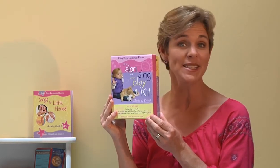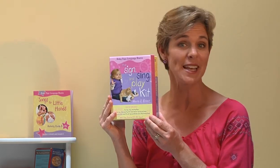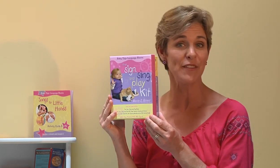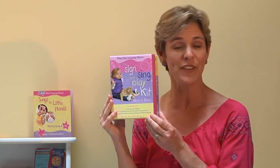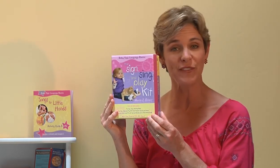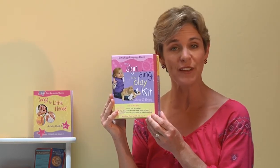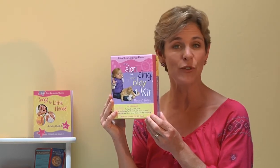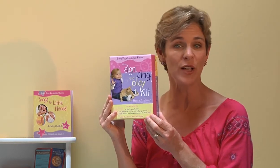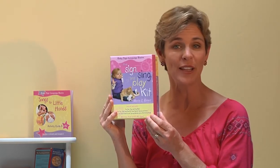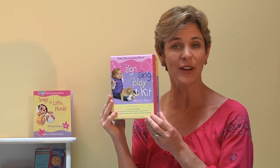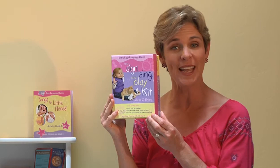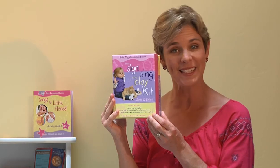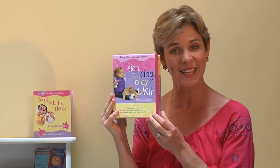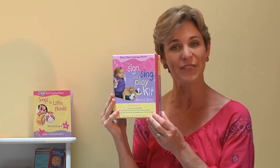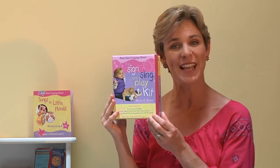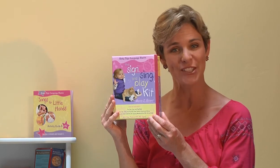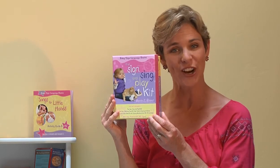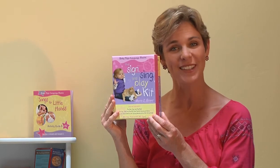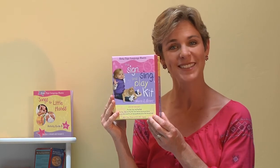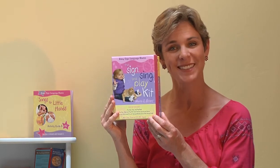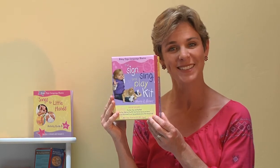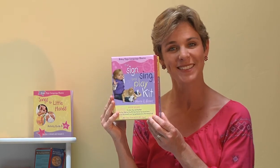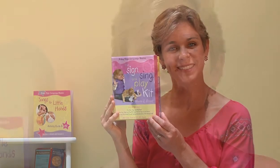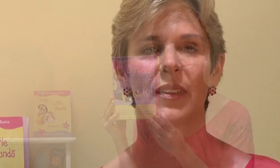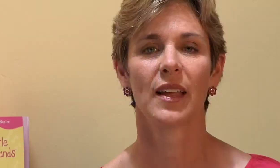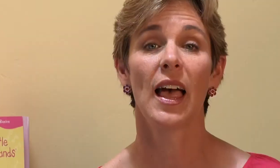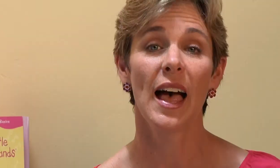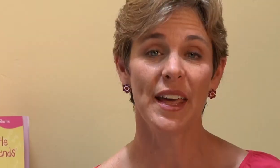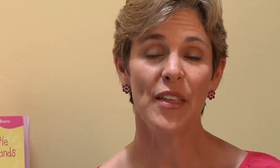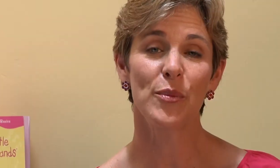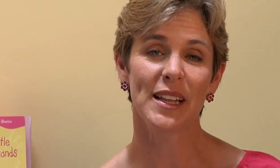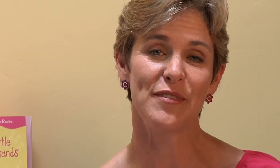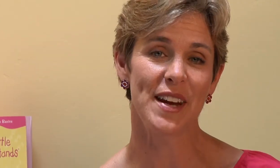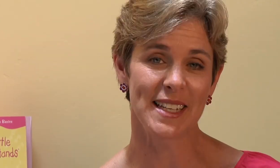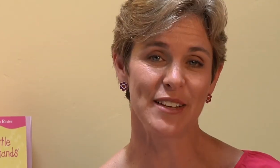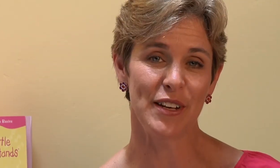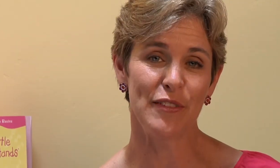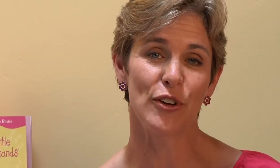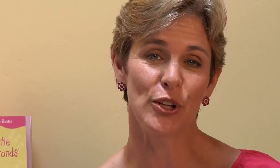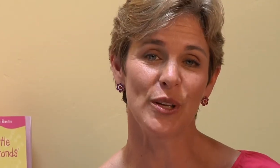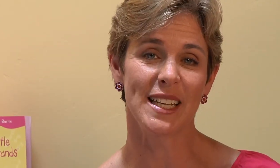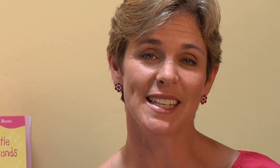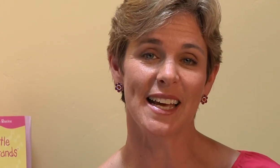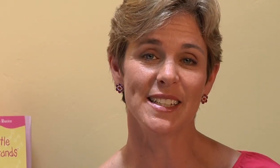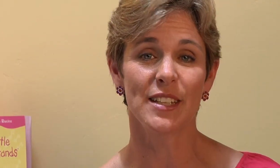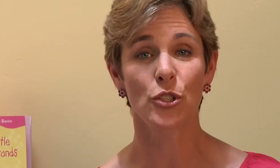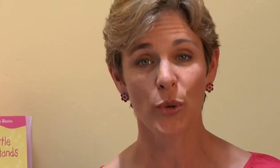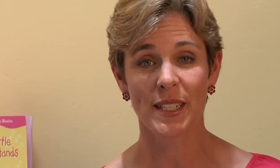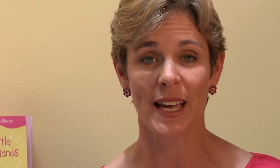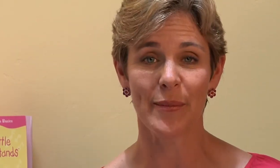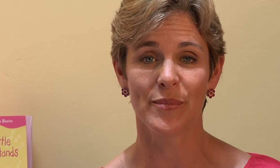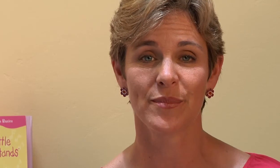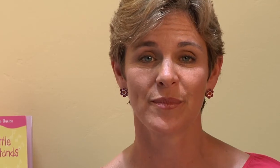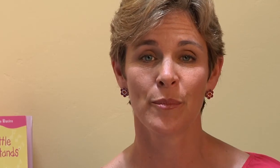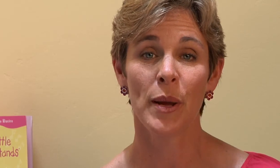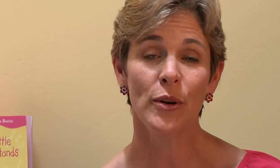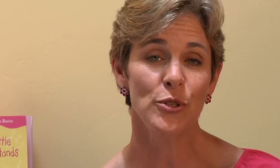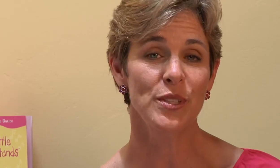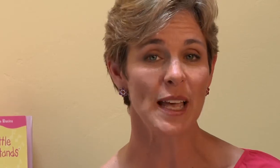set of 50 full-color ASL flashcards. Another really fun activity for including signs is story time. Parents who sign